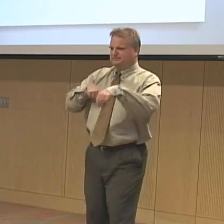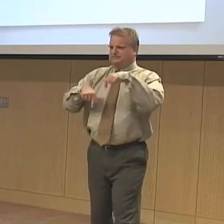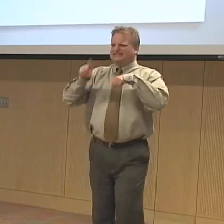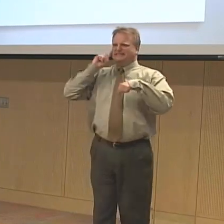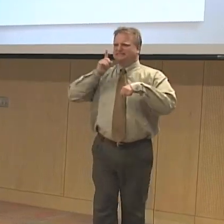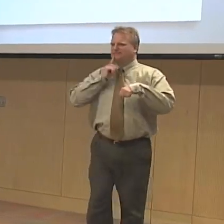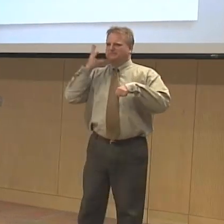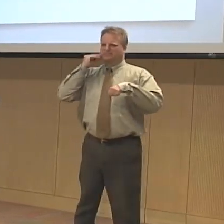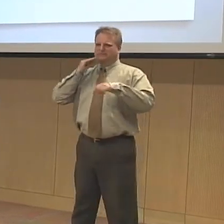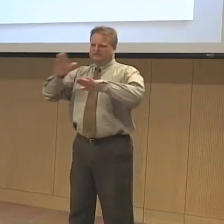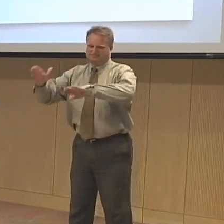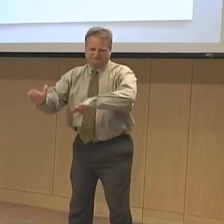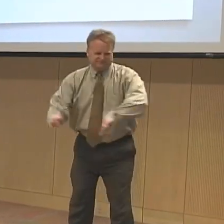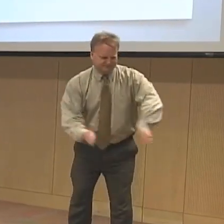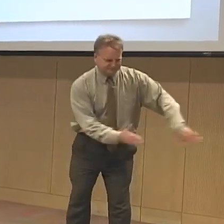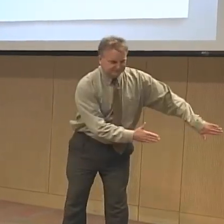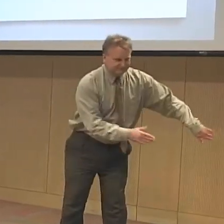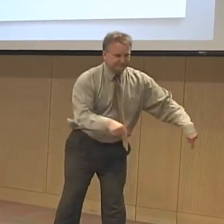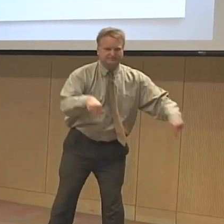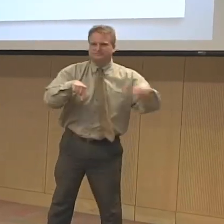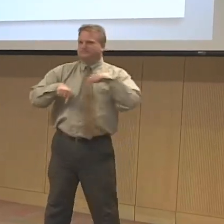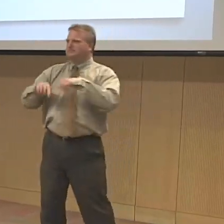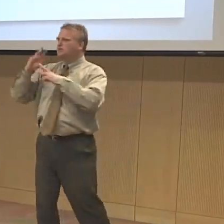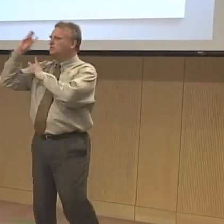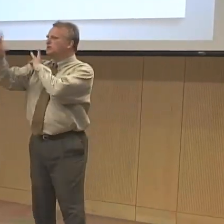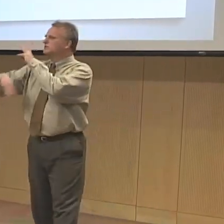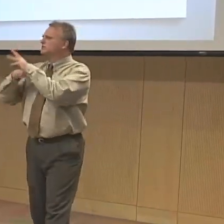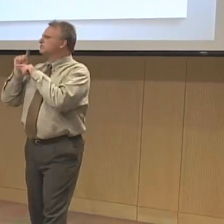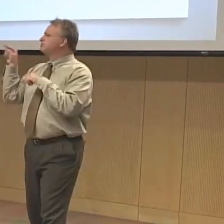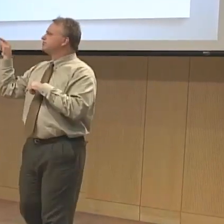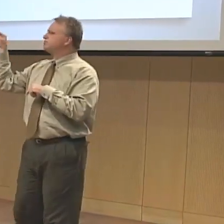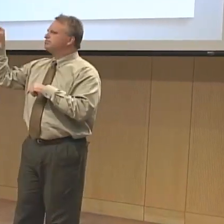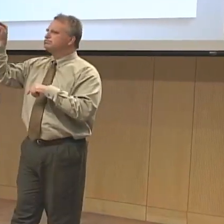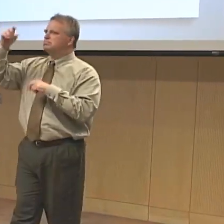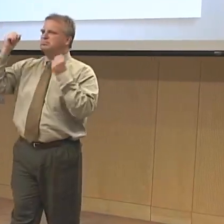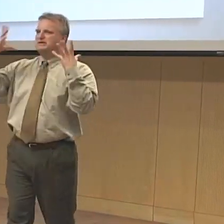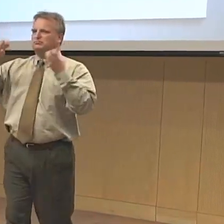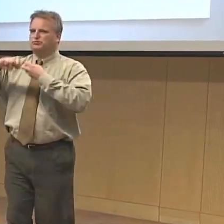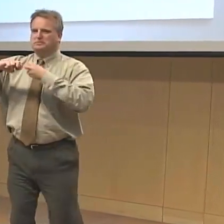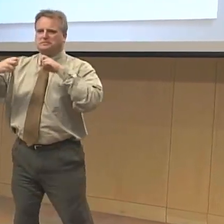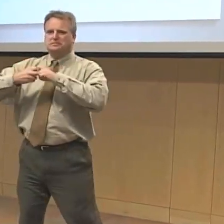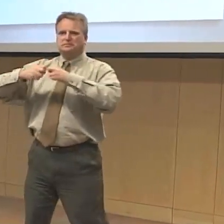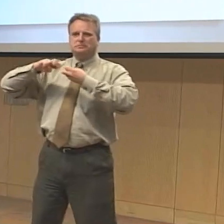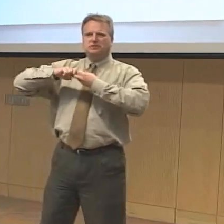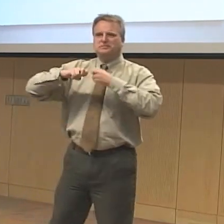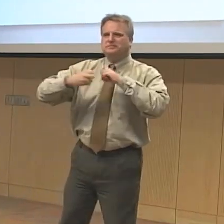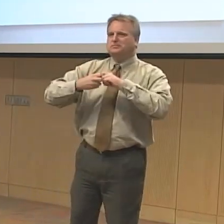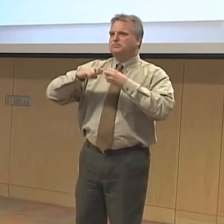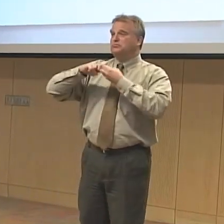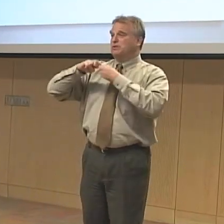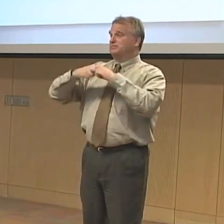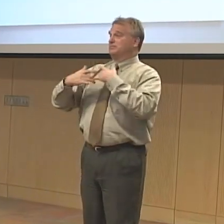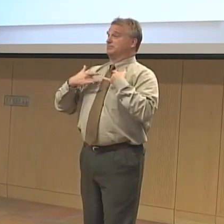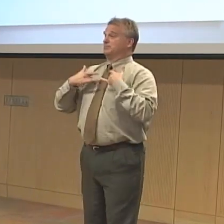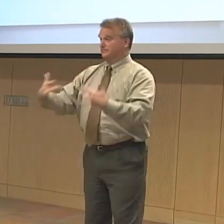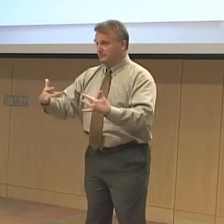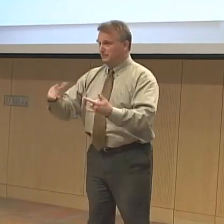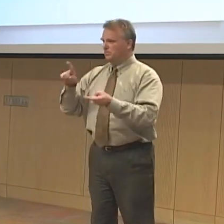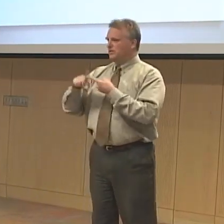Now let's step back and put aside the discussion on the deaf experience. There are many problems in today's world caused by the